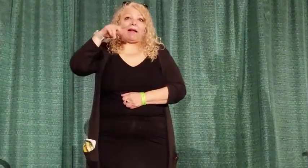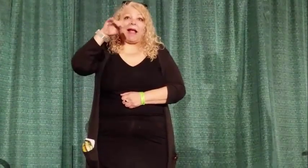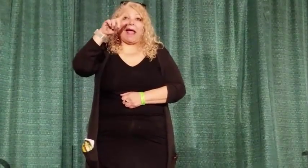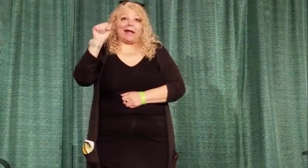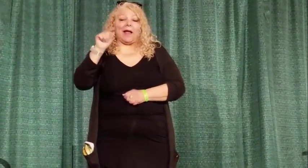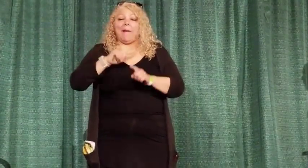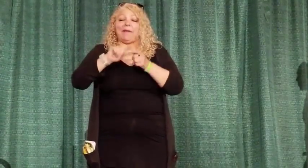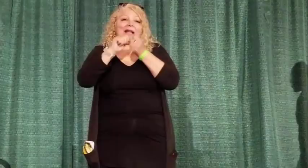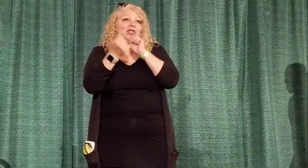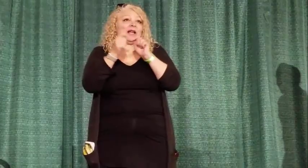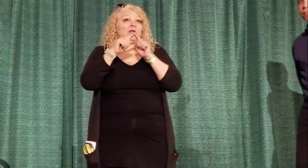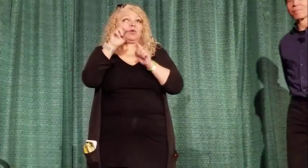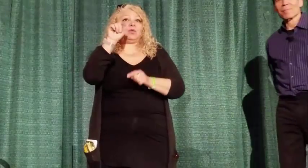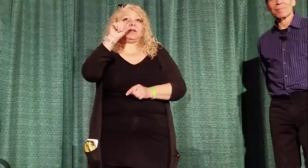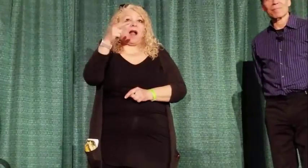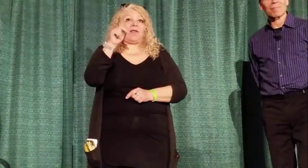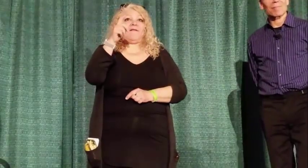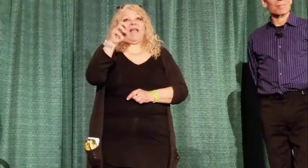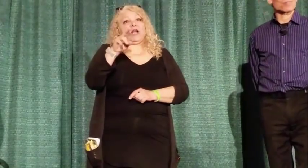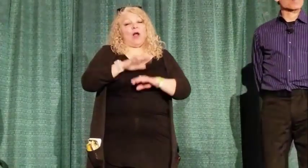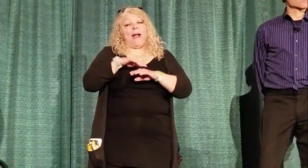Darth Vader.